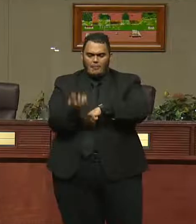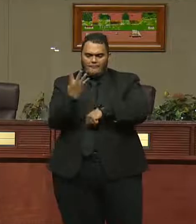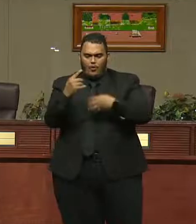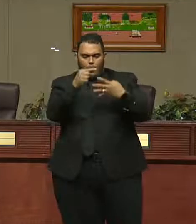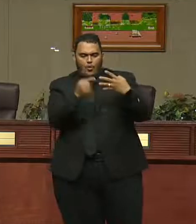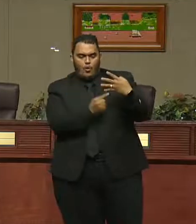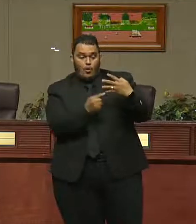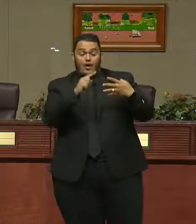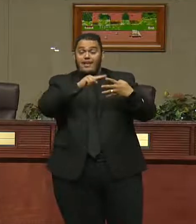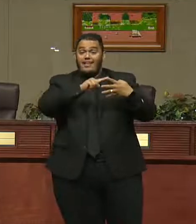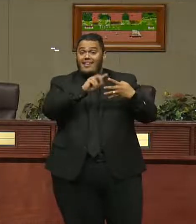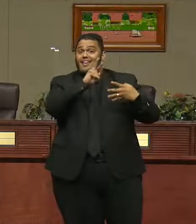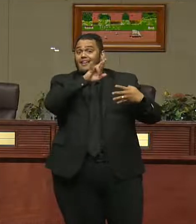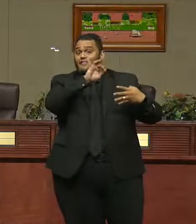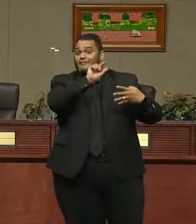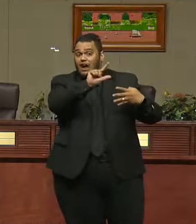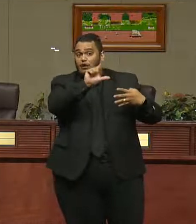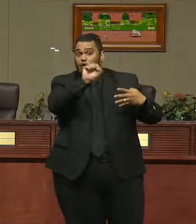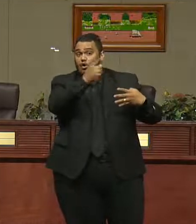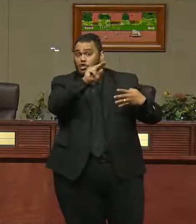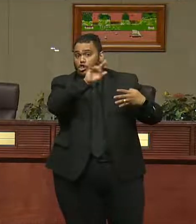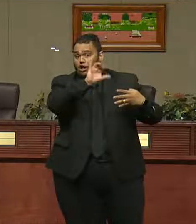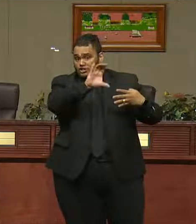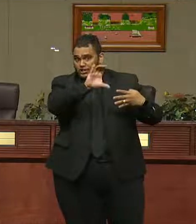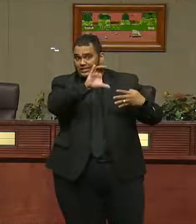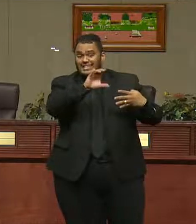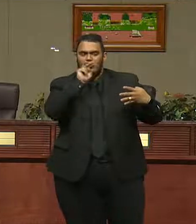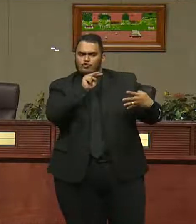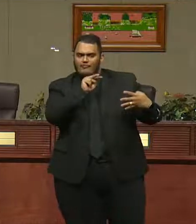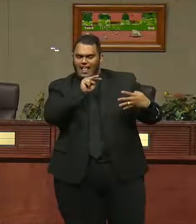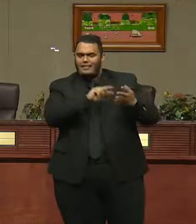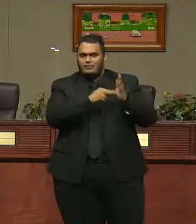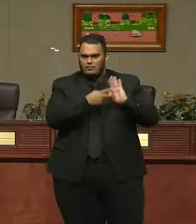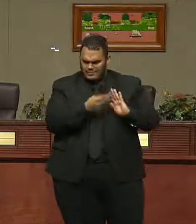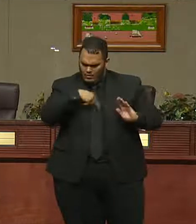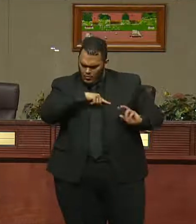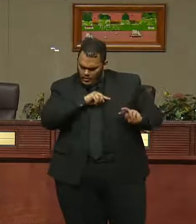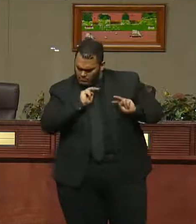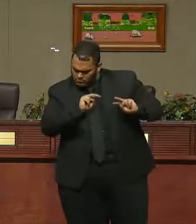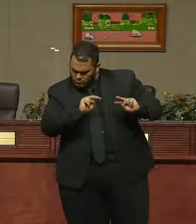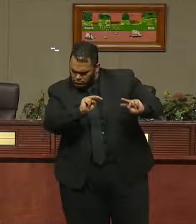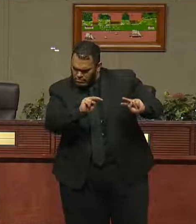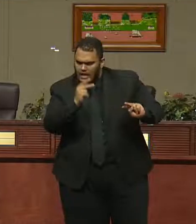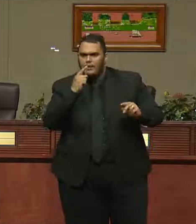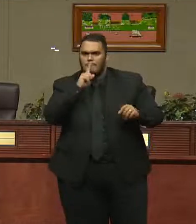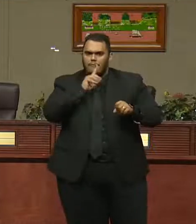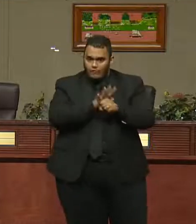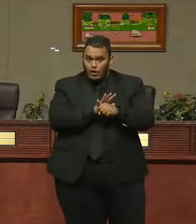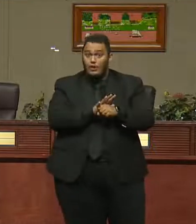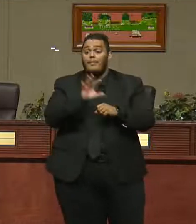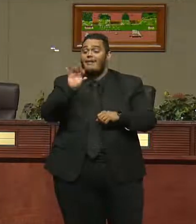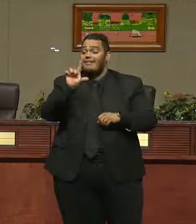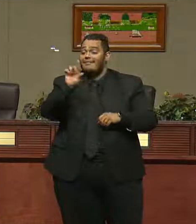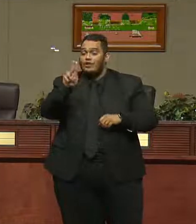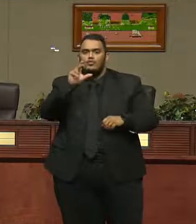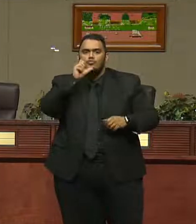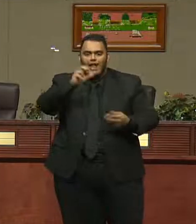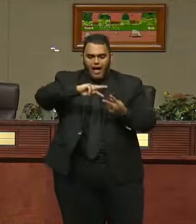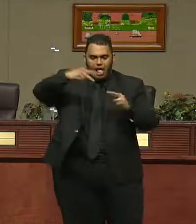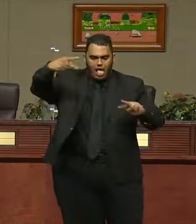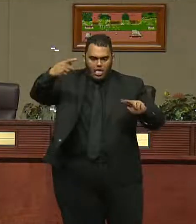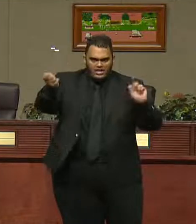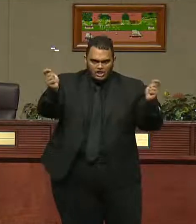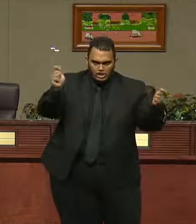surveillance to look for different variants of the flu so that we can adjust our vaccine. So there is the